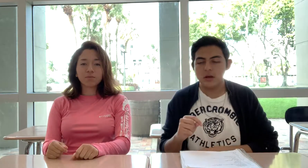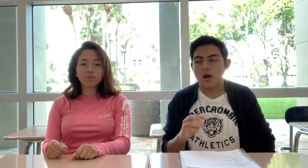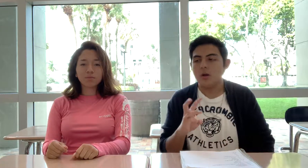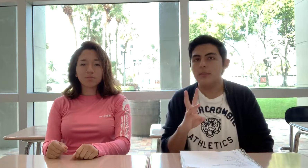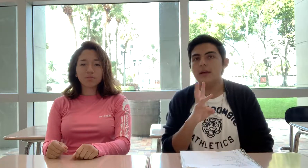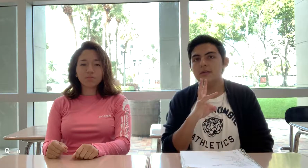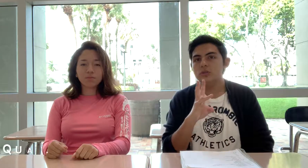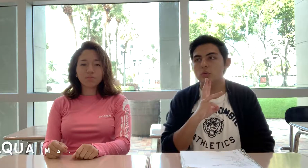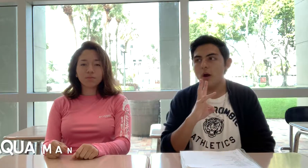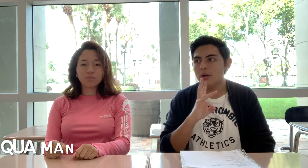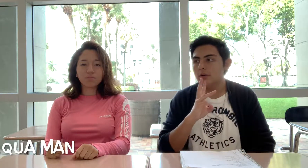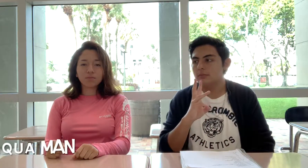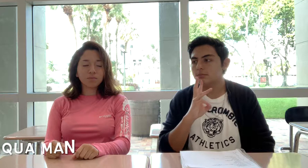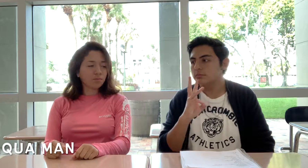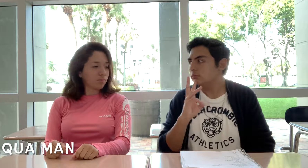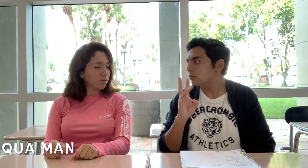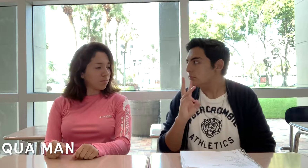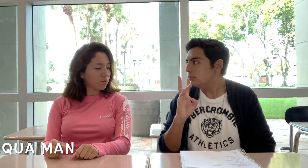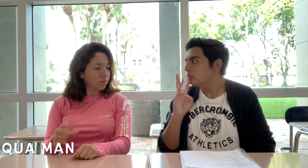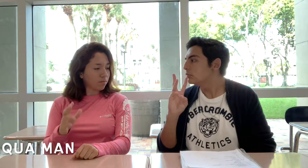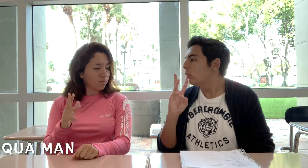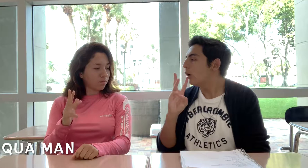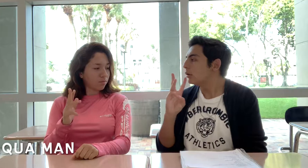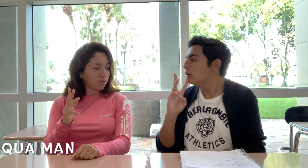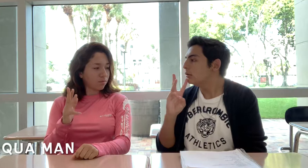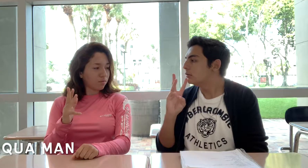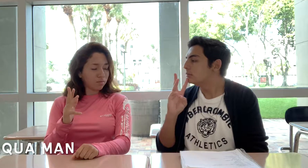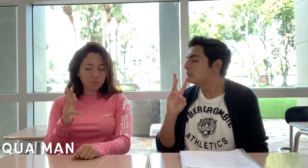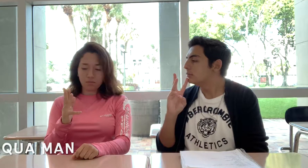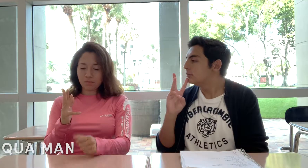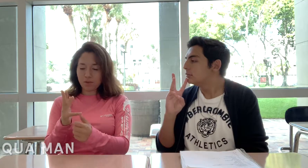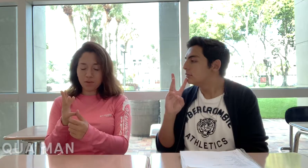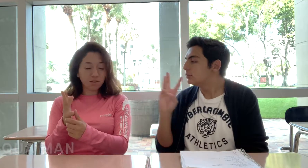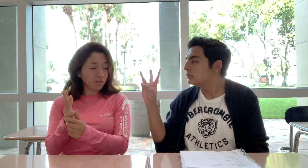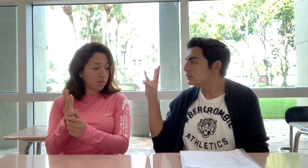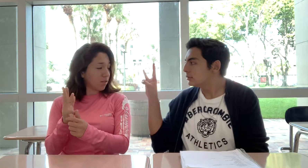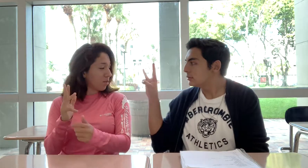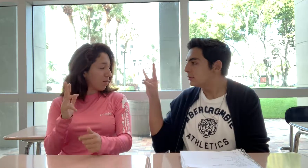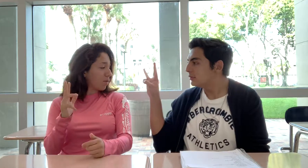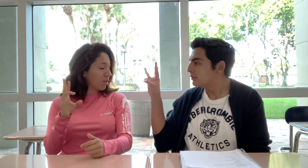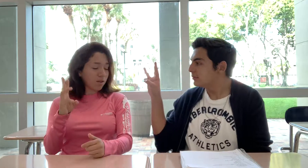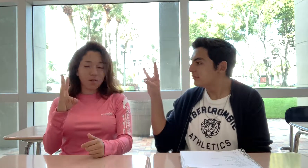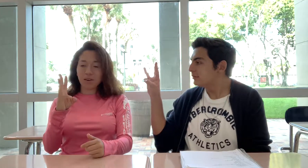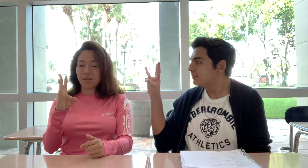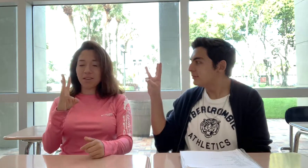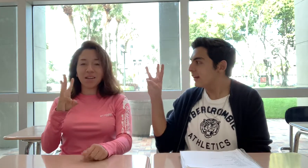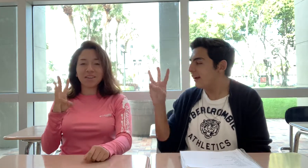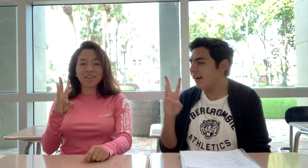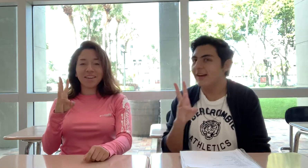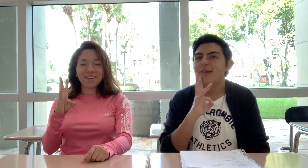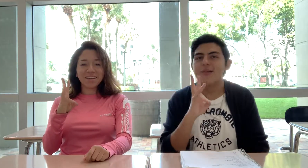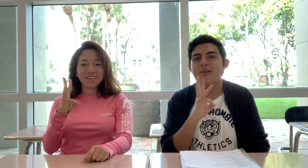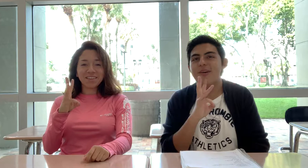Aquaman. Water. Water. My finger doesn't go down. Oh. Okay. Water.